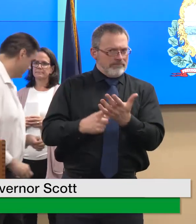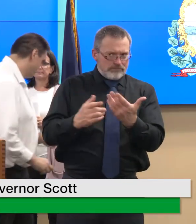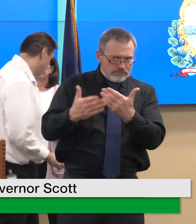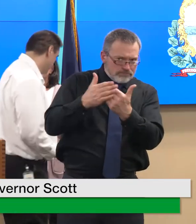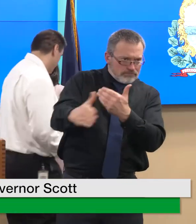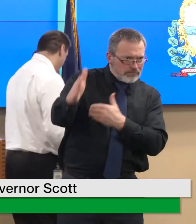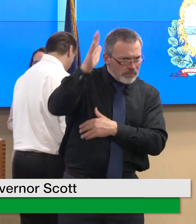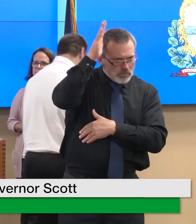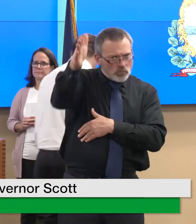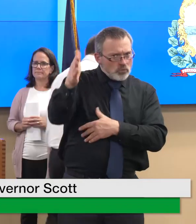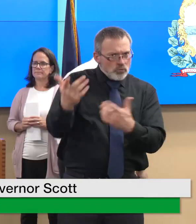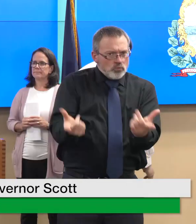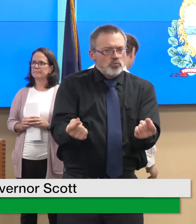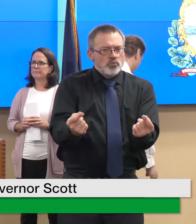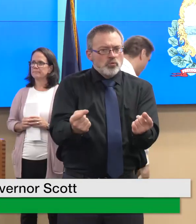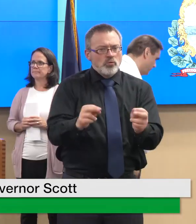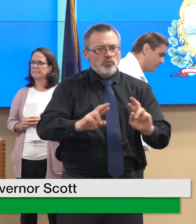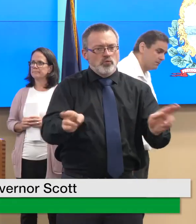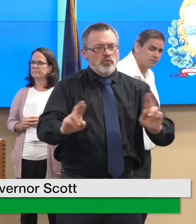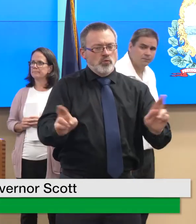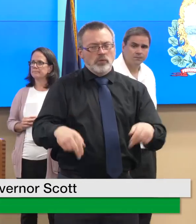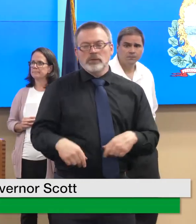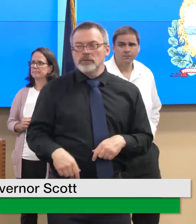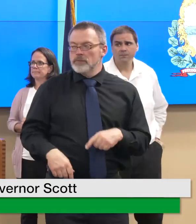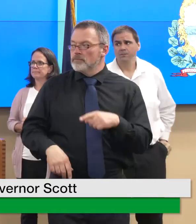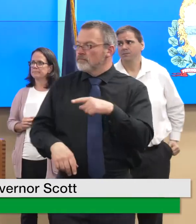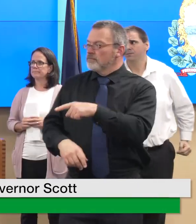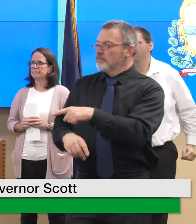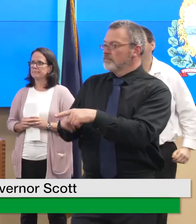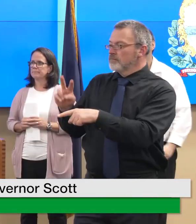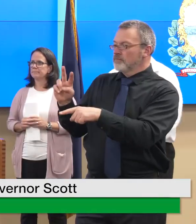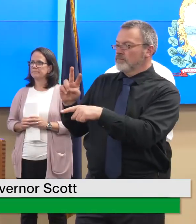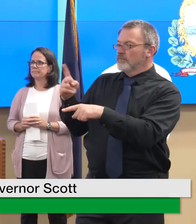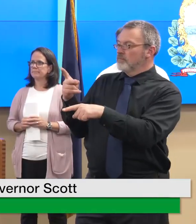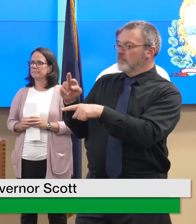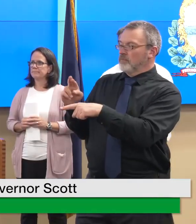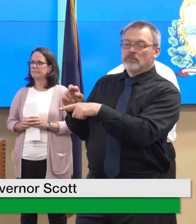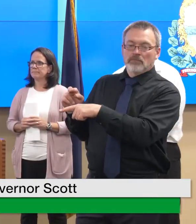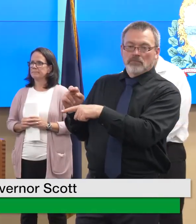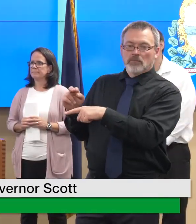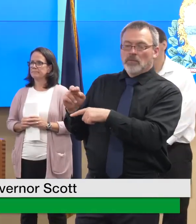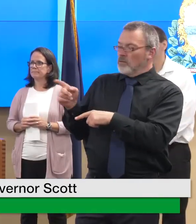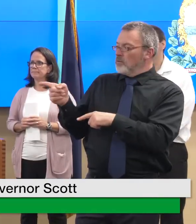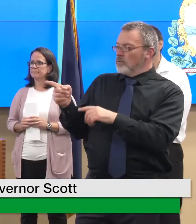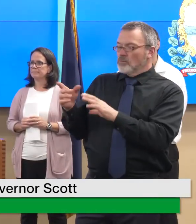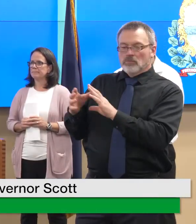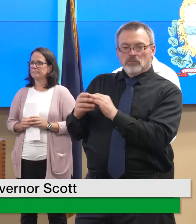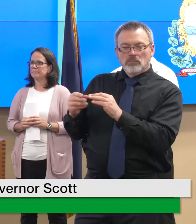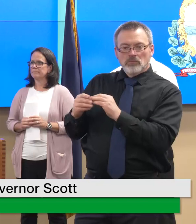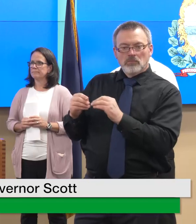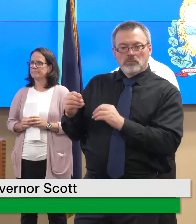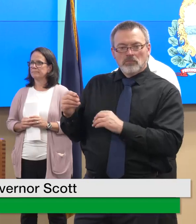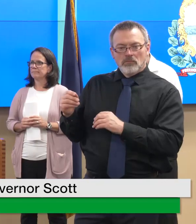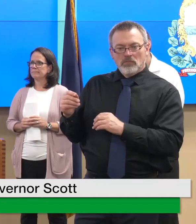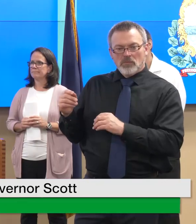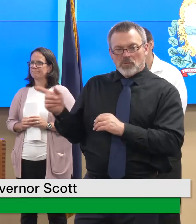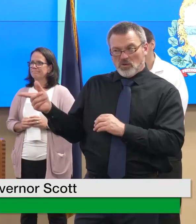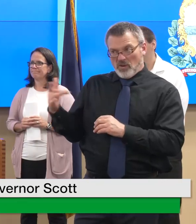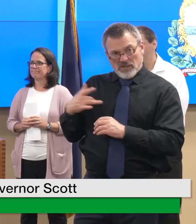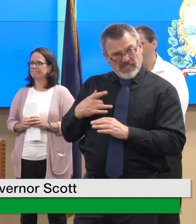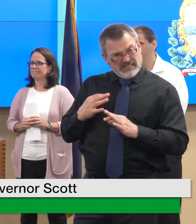Big picture, Governor, how worried are you about today's rain? I think I get more apprehensive every